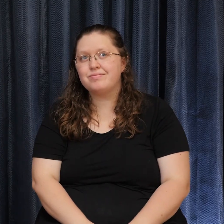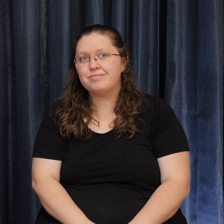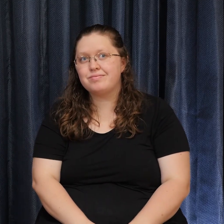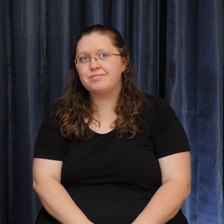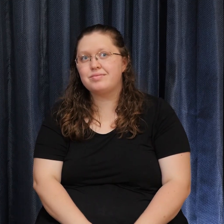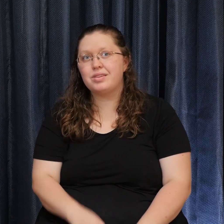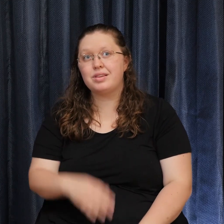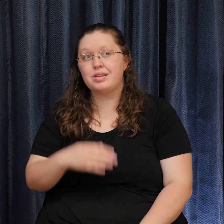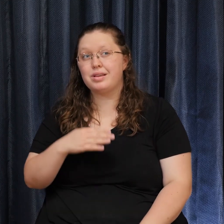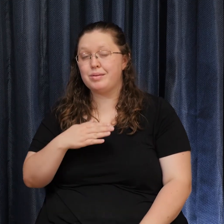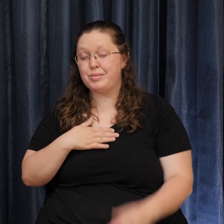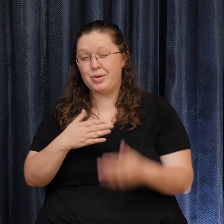this morning,